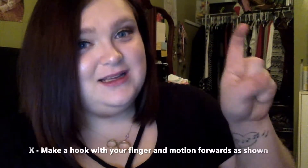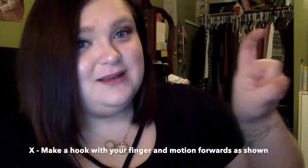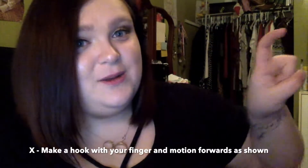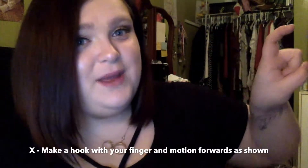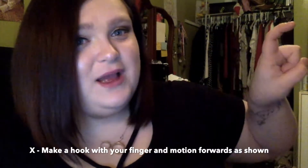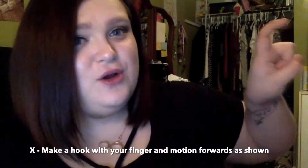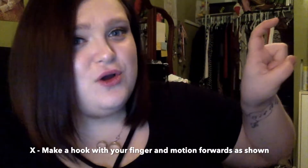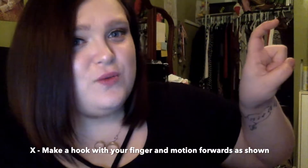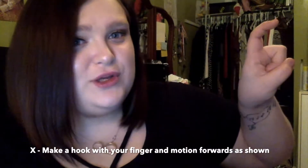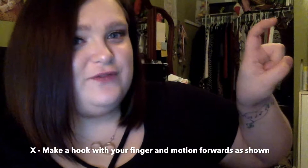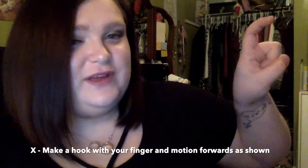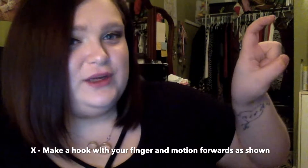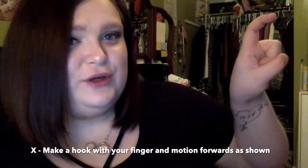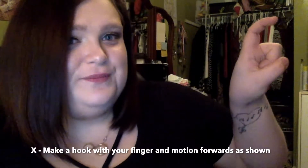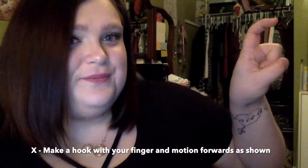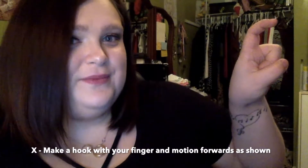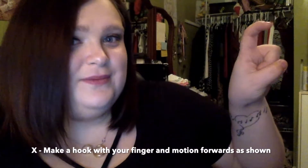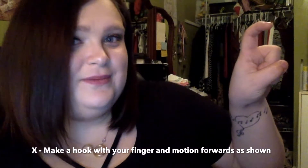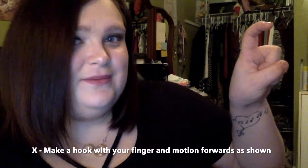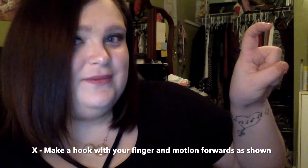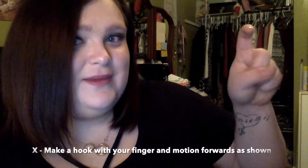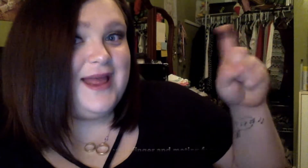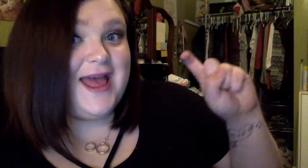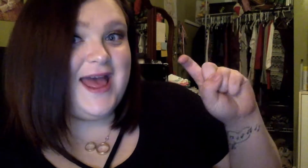So make a hook with your finger. At.